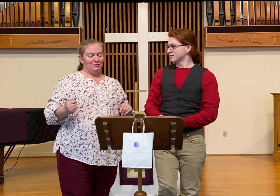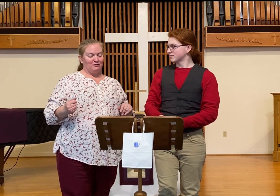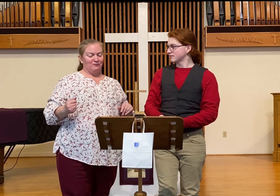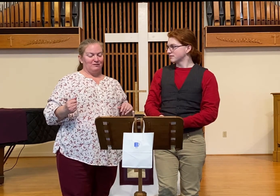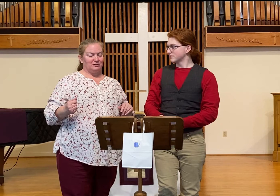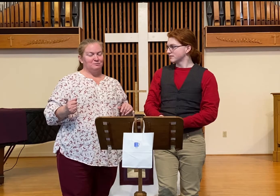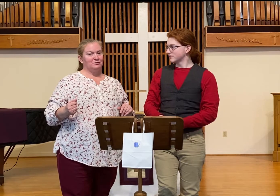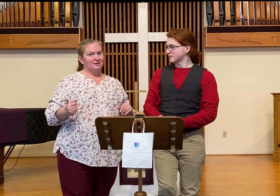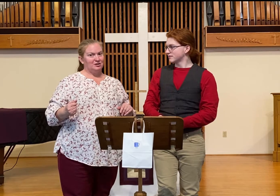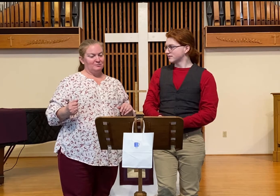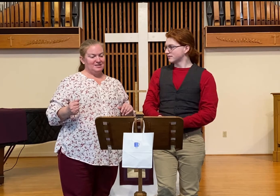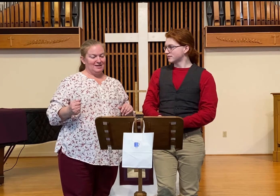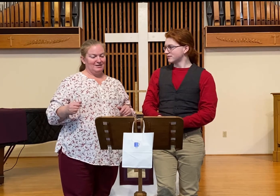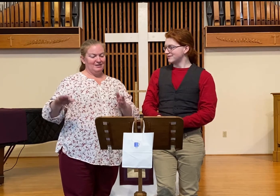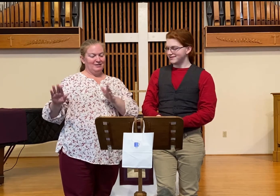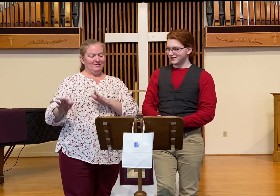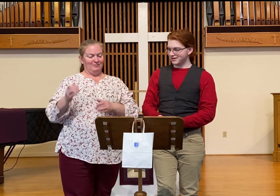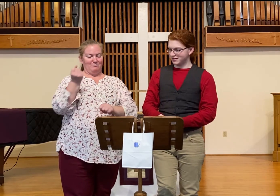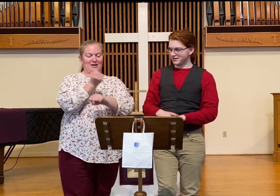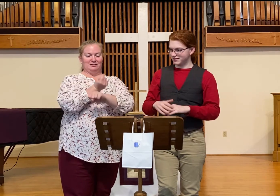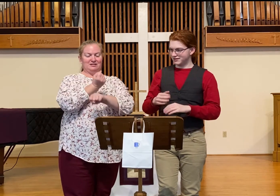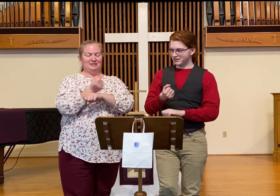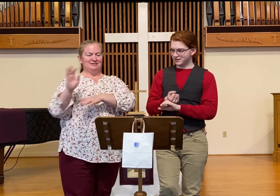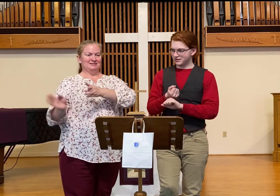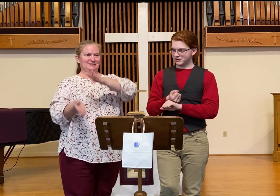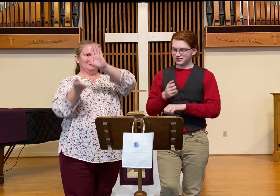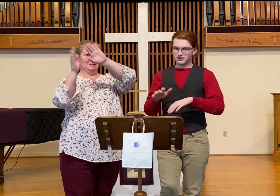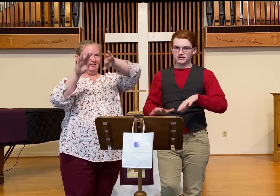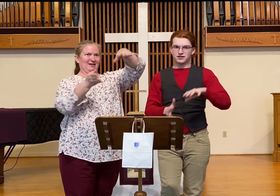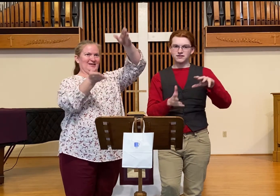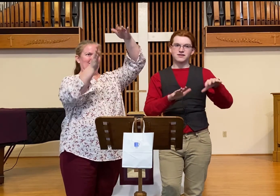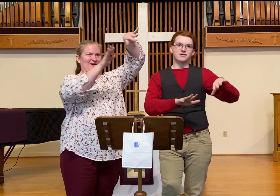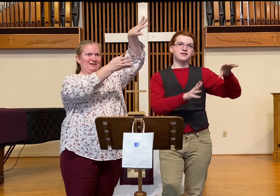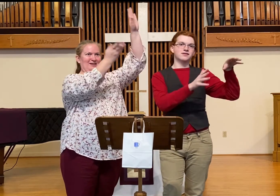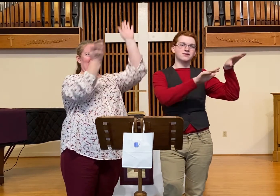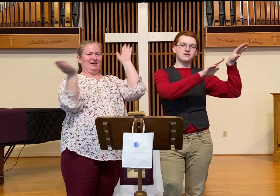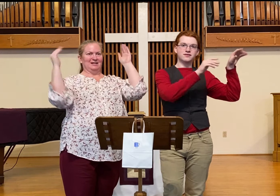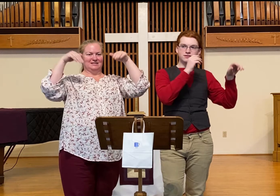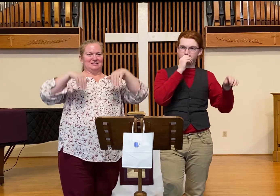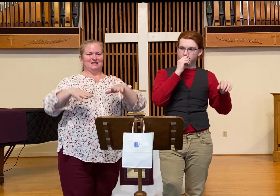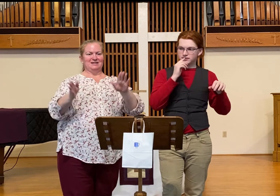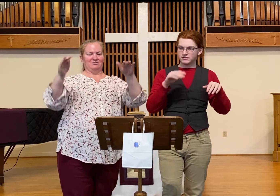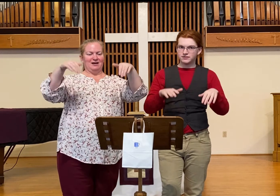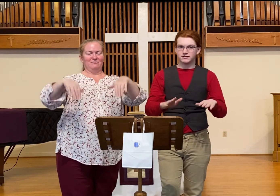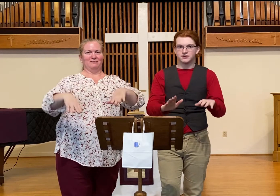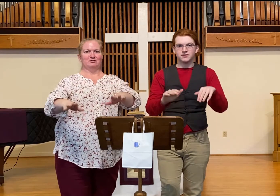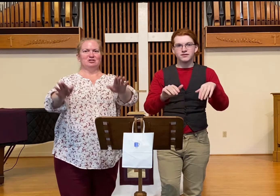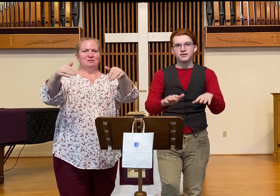they're favorites, but they're in the top 10. Mountain, I like that. And sea, they're so